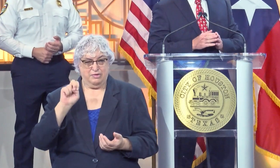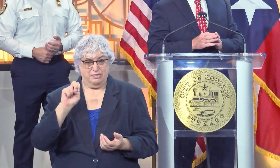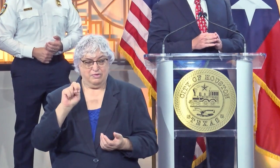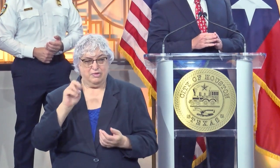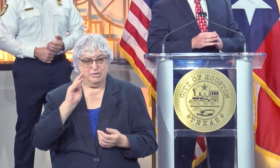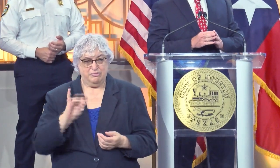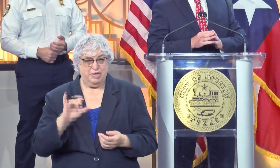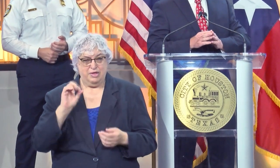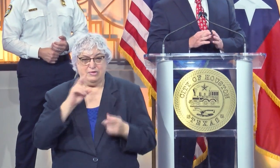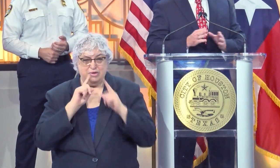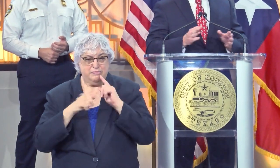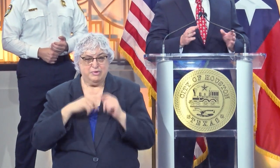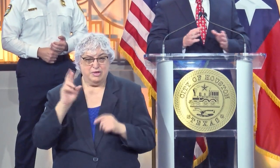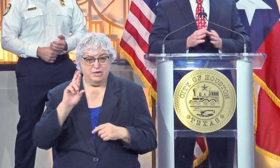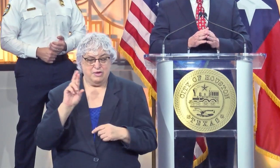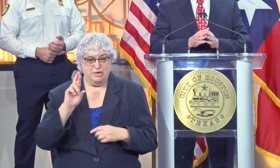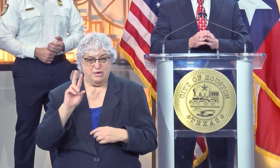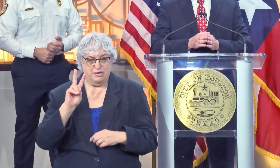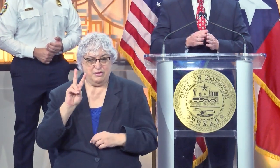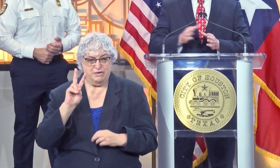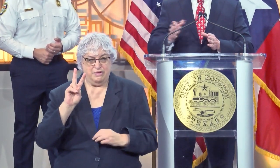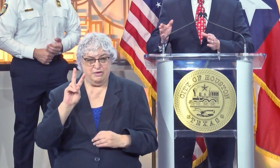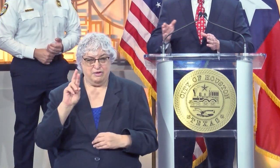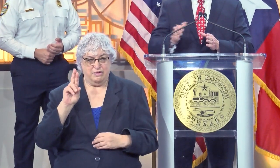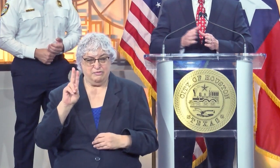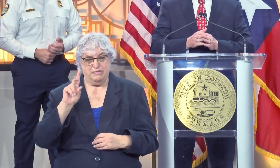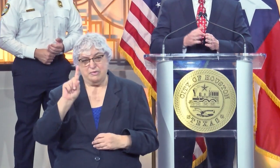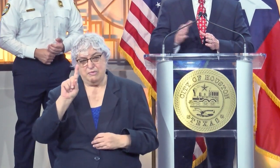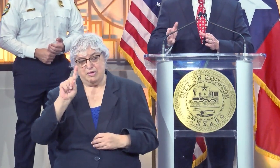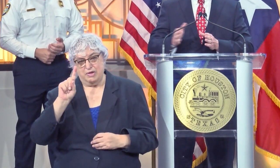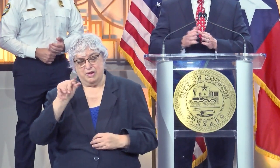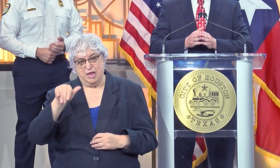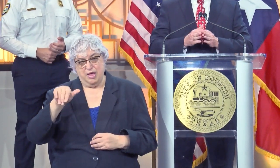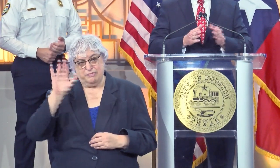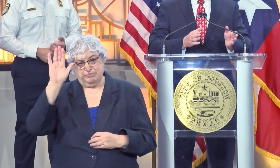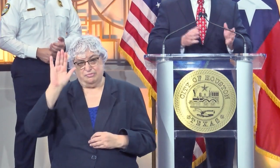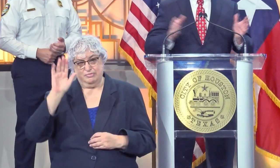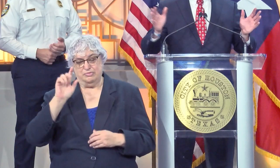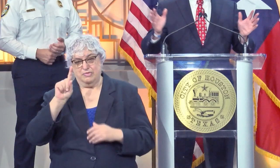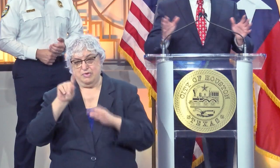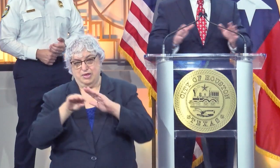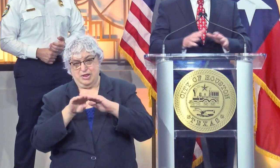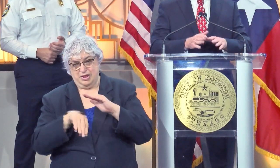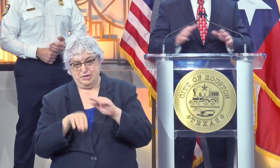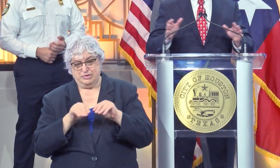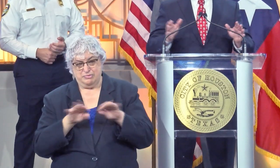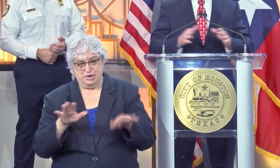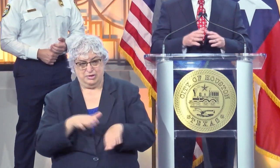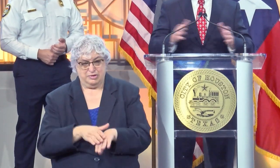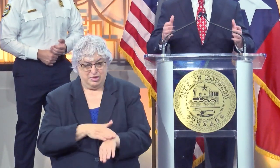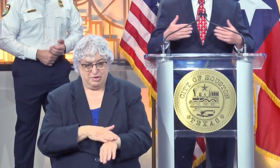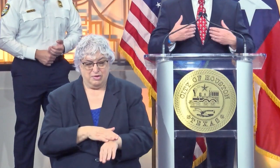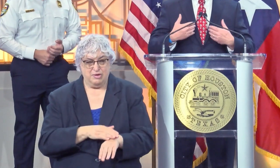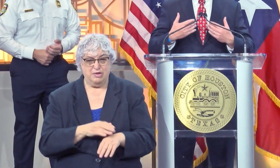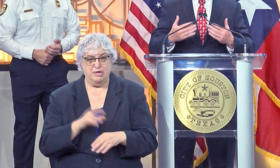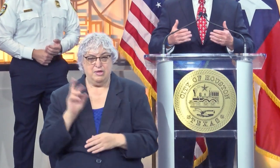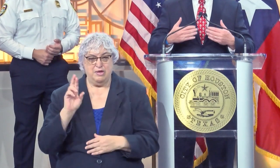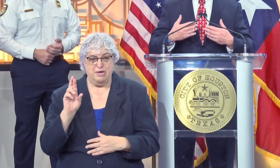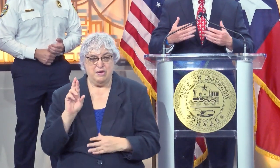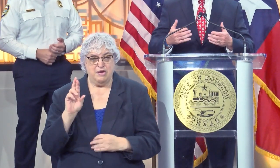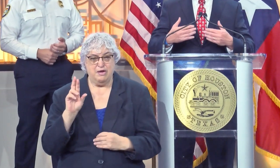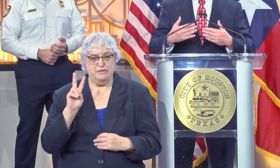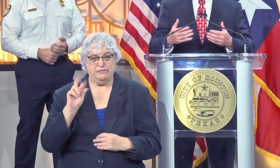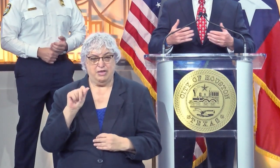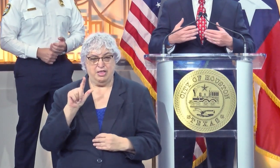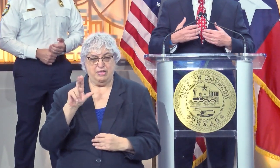about the R value, and we get from the TMC, if that number is greater than 1, the virus spreads more easily. If it's less than 1, the virus is slowing down. And it's really